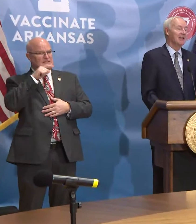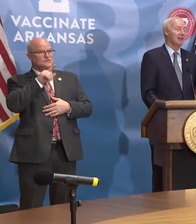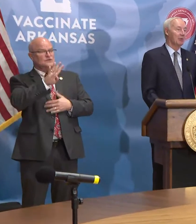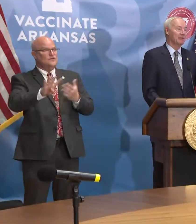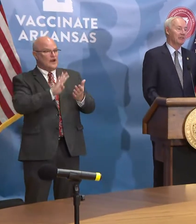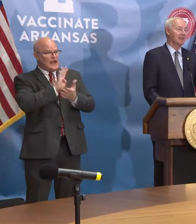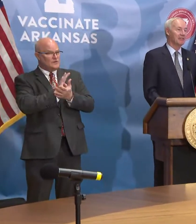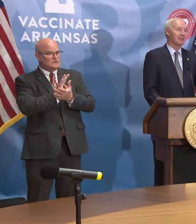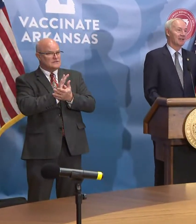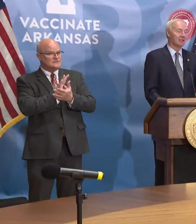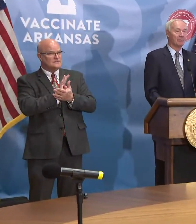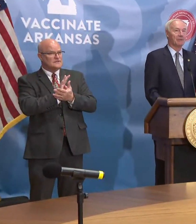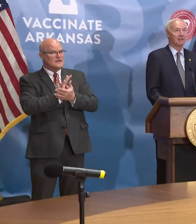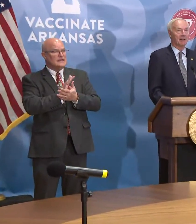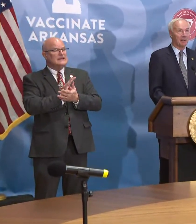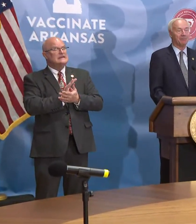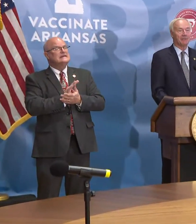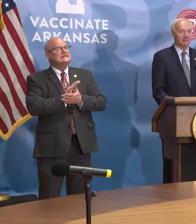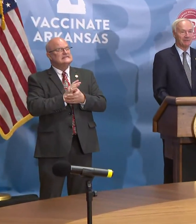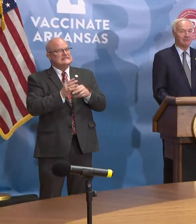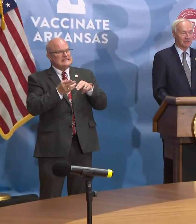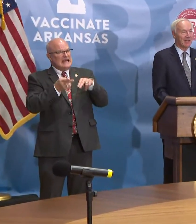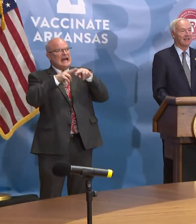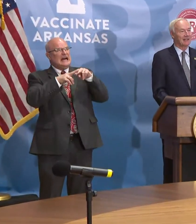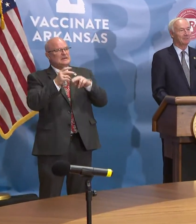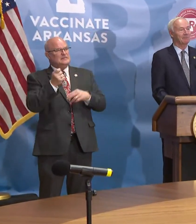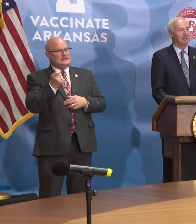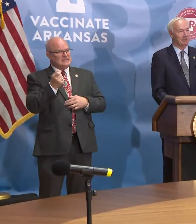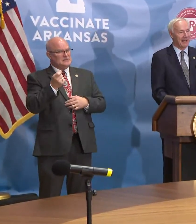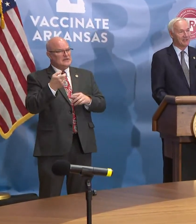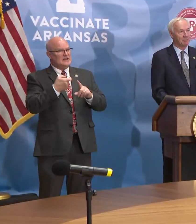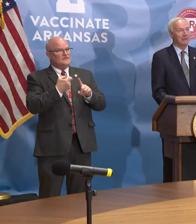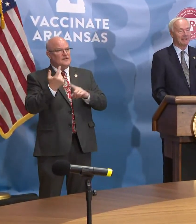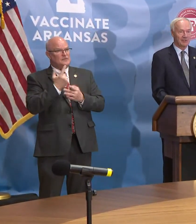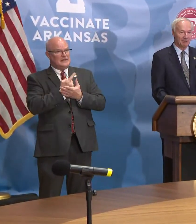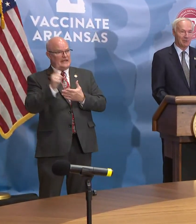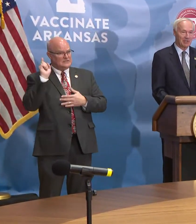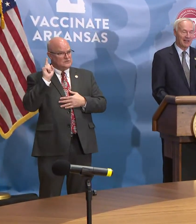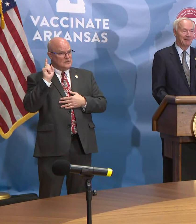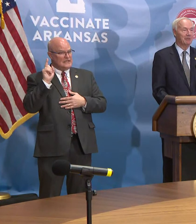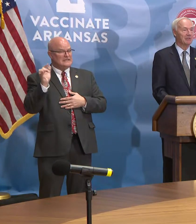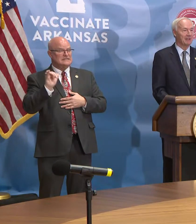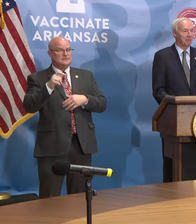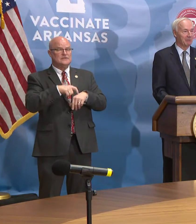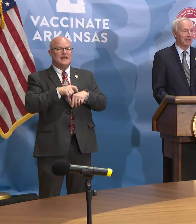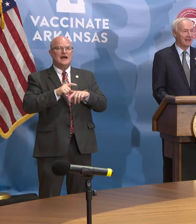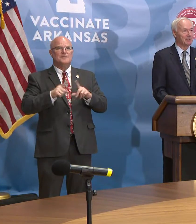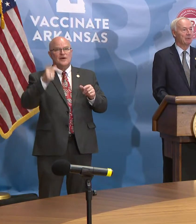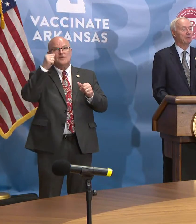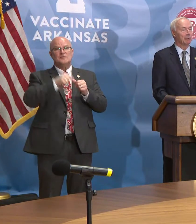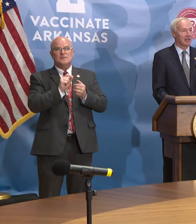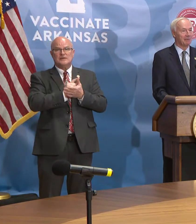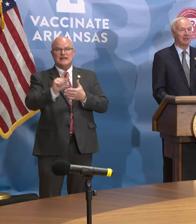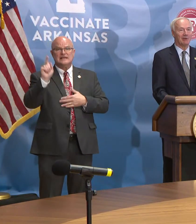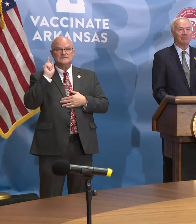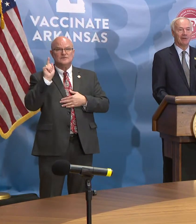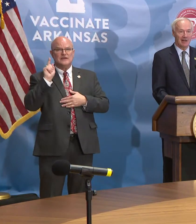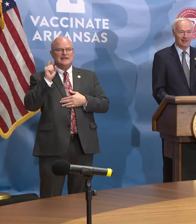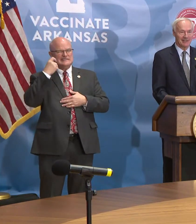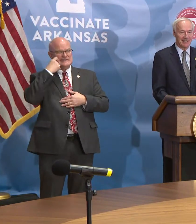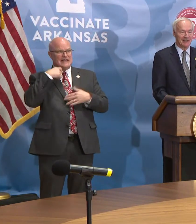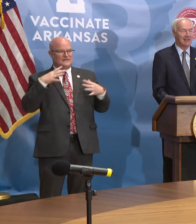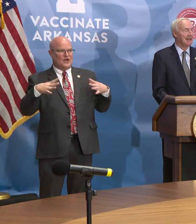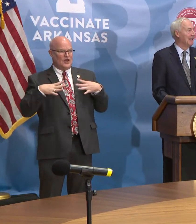hours, which is a little bit up, slightly up from last week, similar time, but remember last week we were coming off